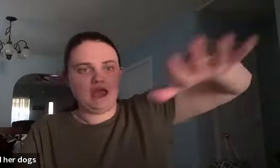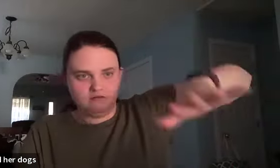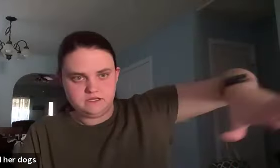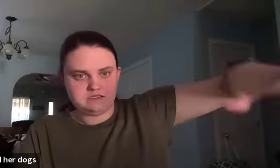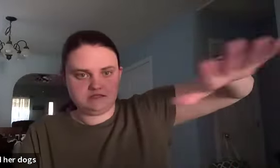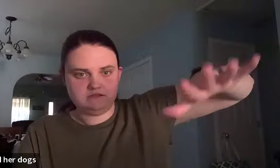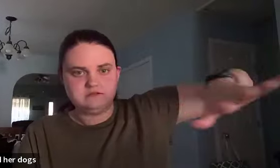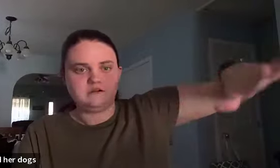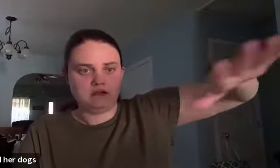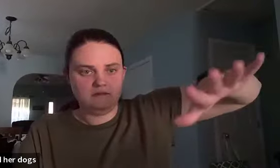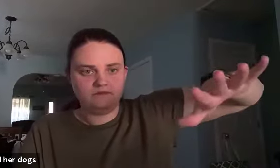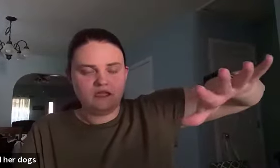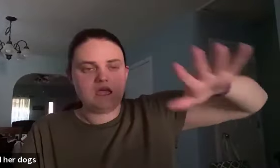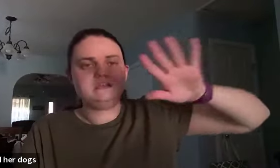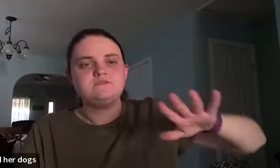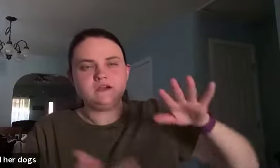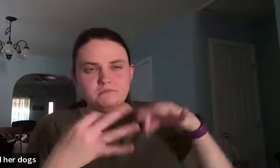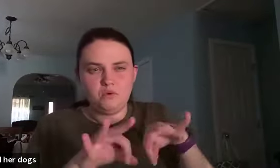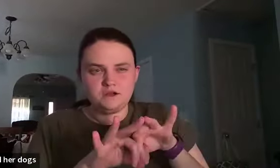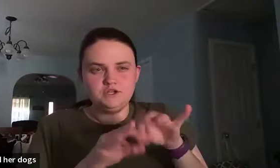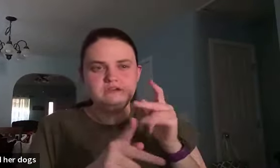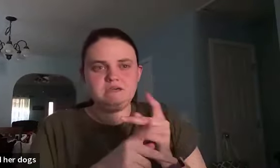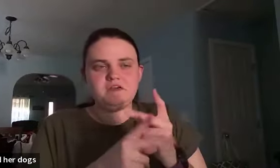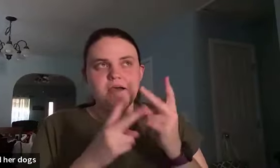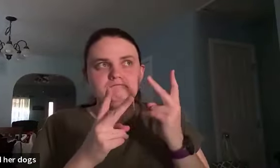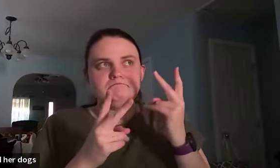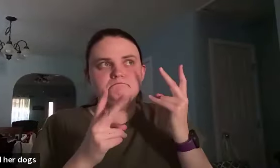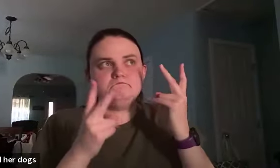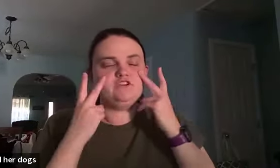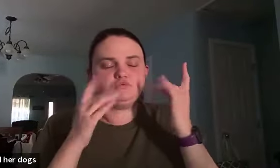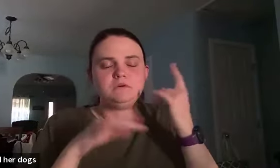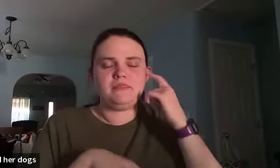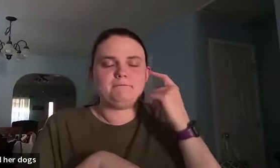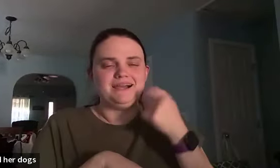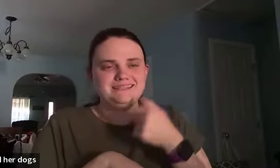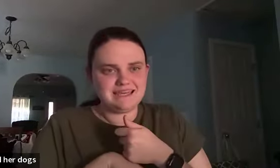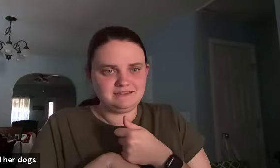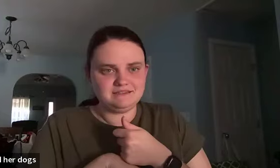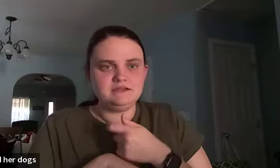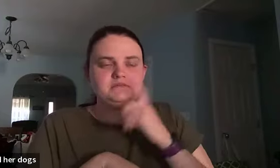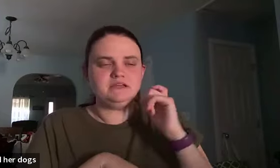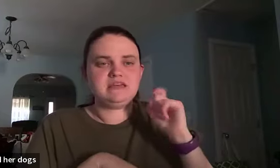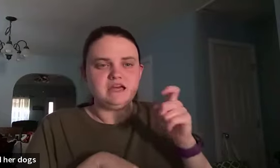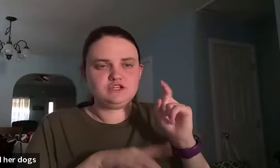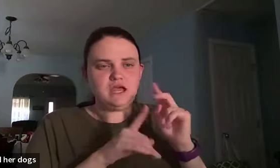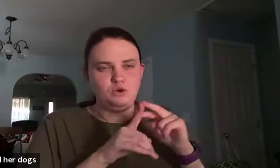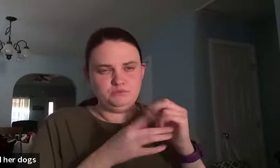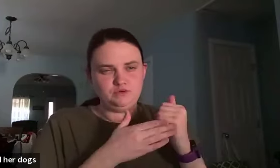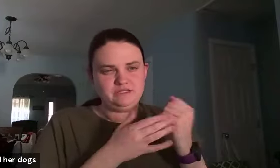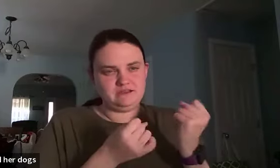ahead of us, all right? And it is very important you keep that visual and that mindset because that's going to help you with